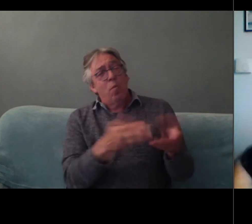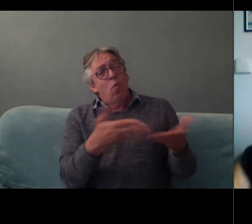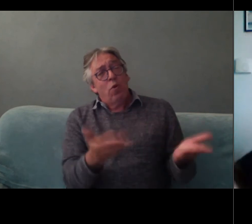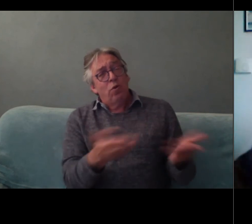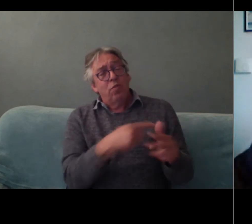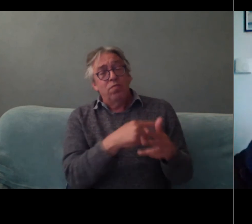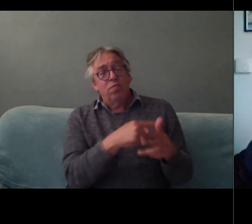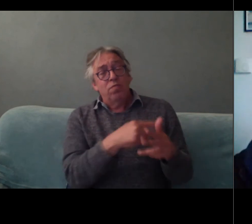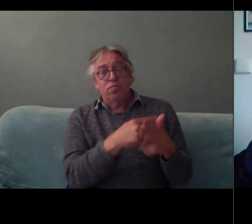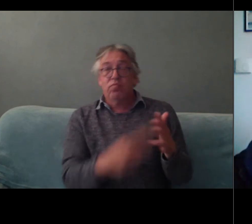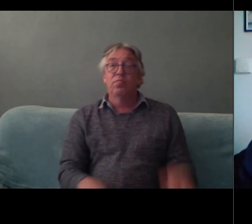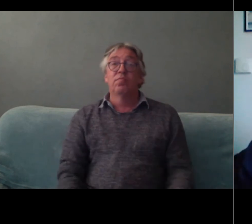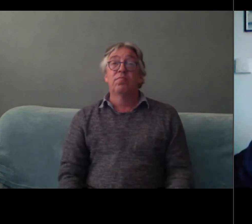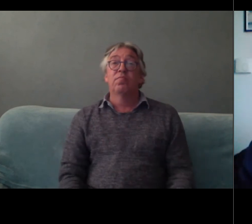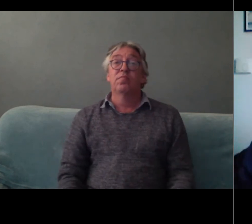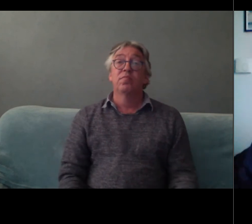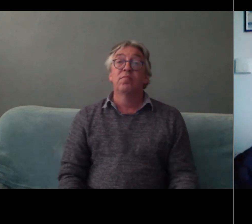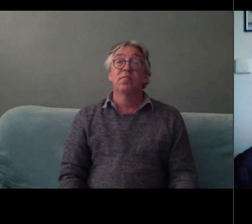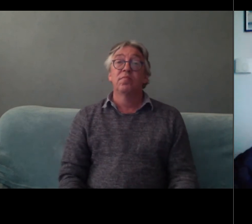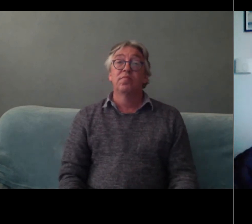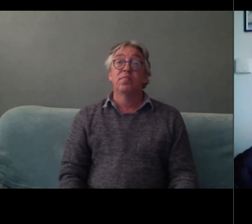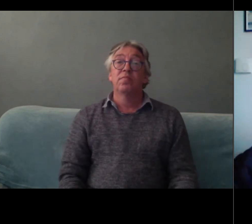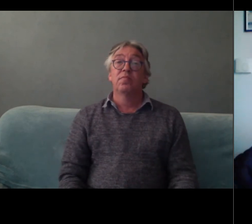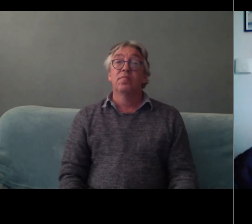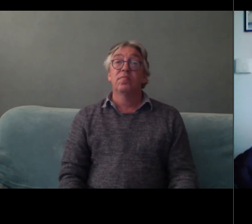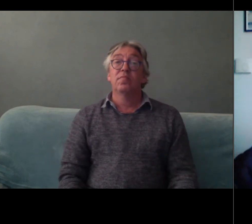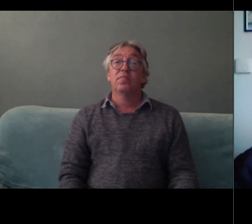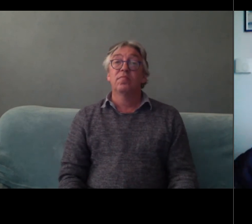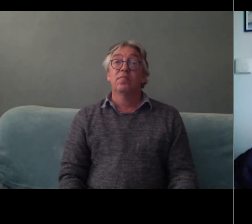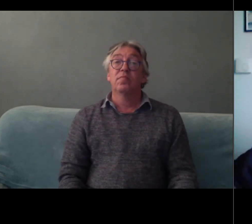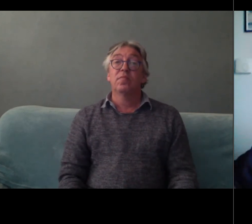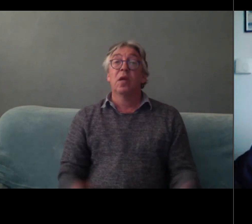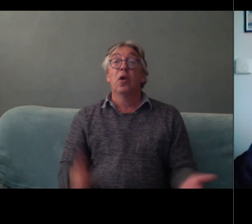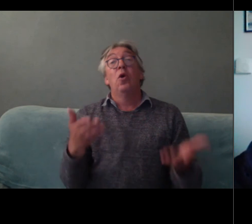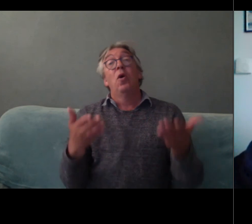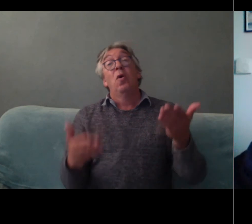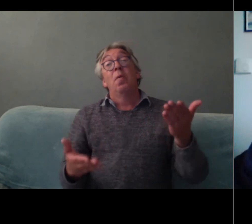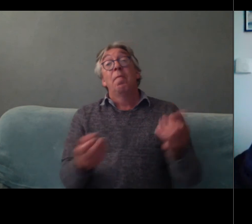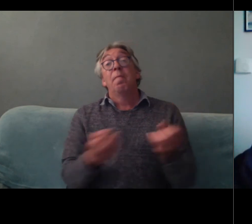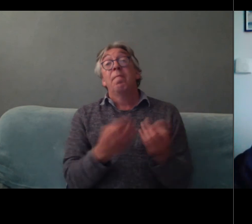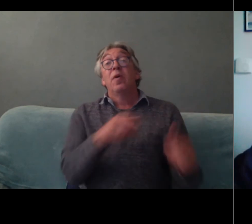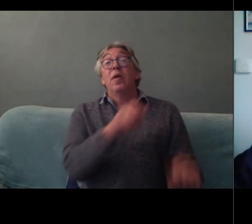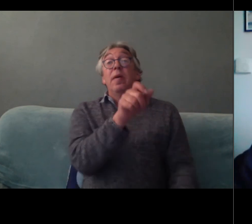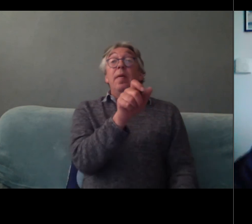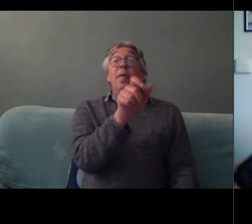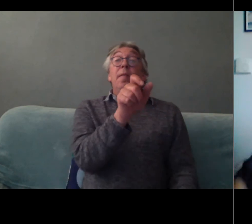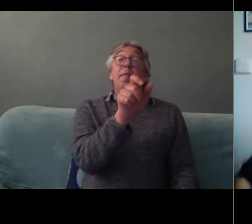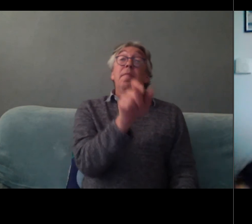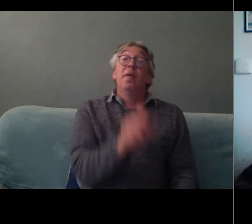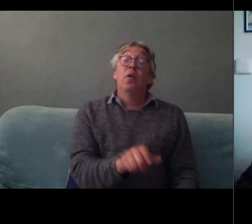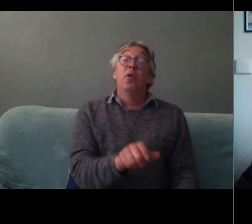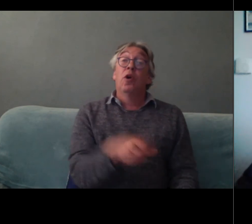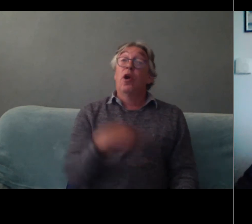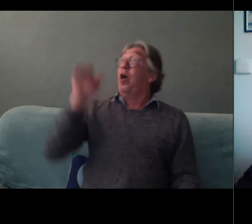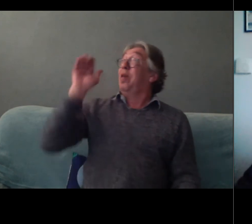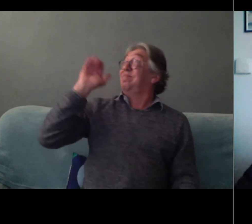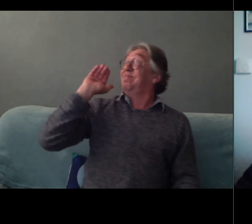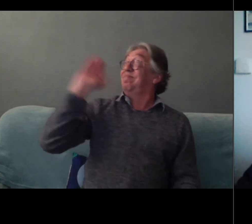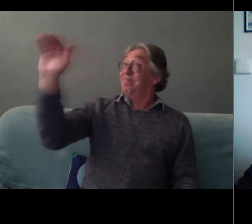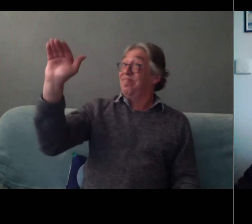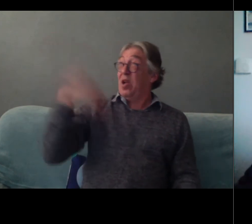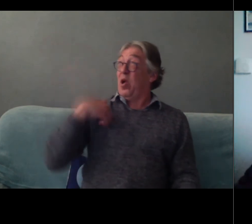Typically, persons wait about 1 or 2 months for their appointment to be assessed from the moment their application is received.